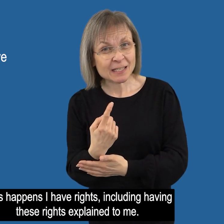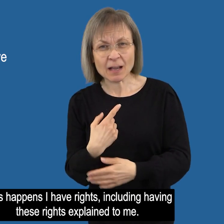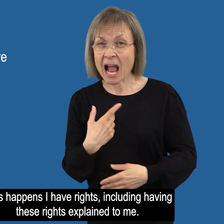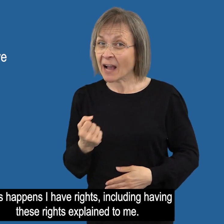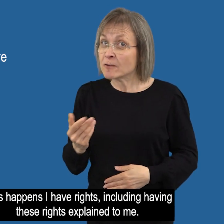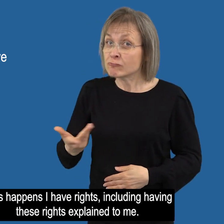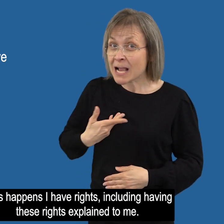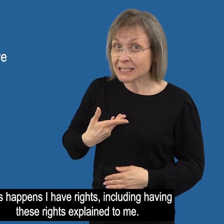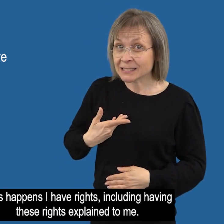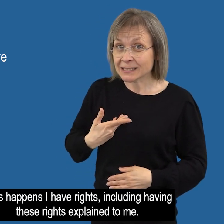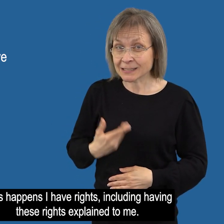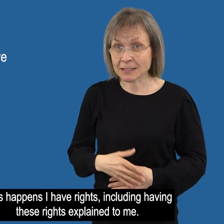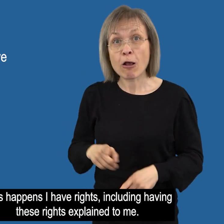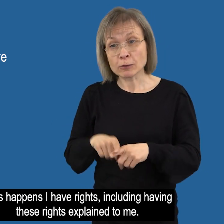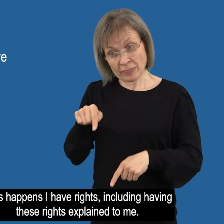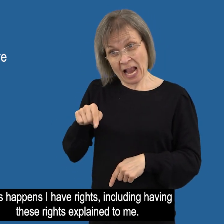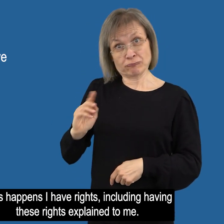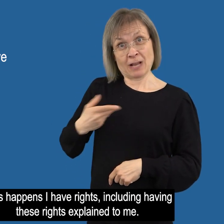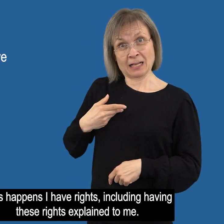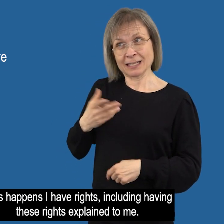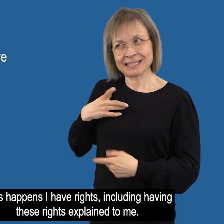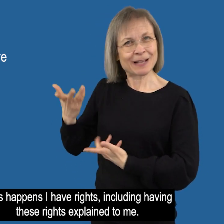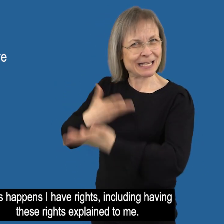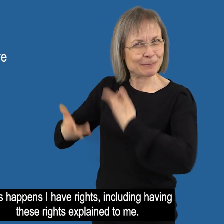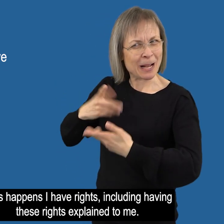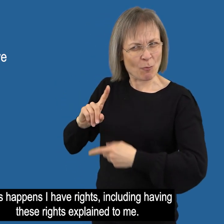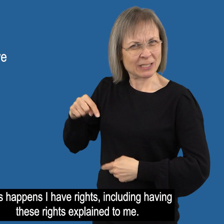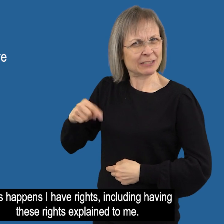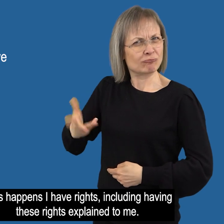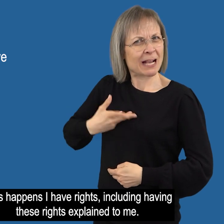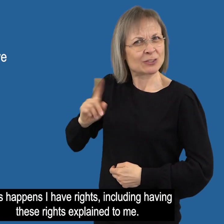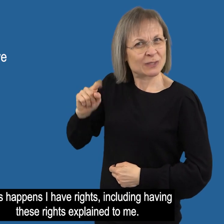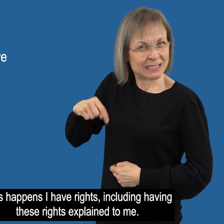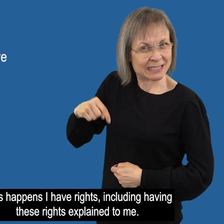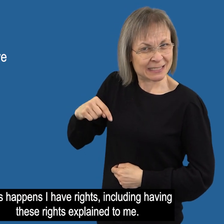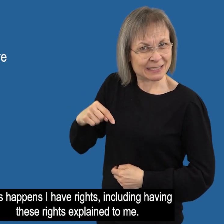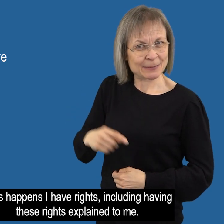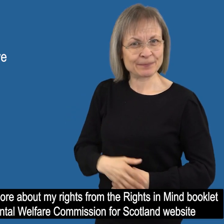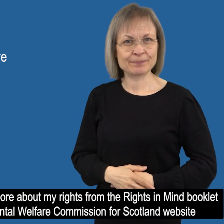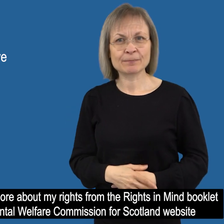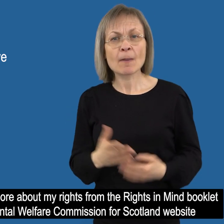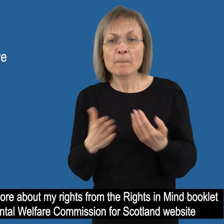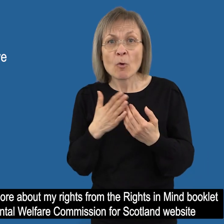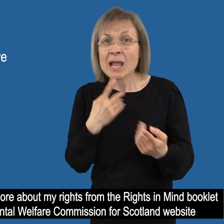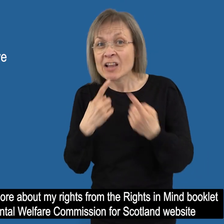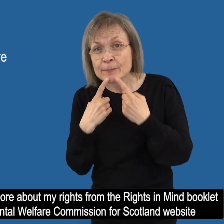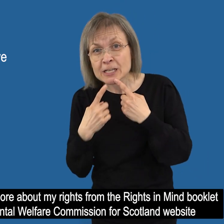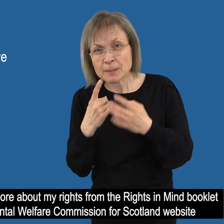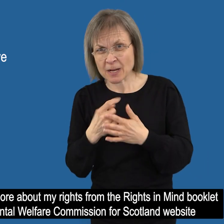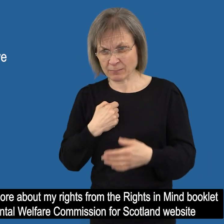If this happens, I have rights, including having these rights explained to me. I can find out more about my rights from the